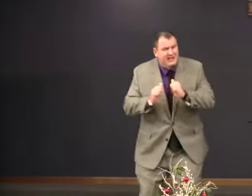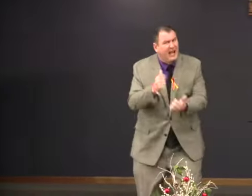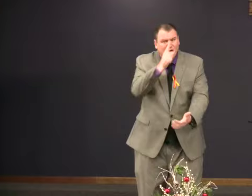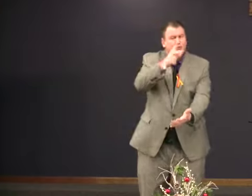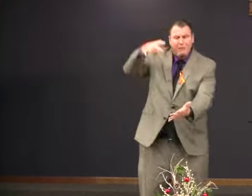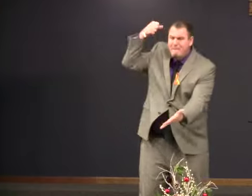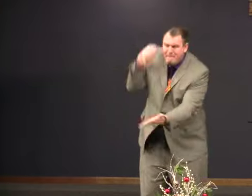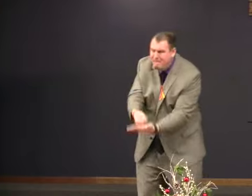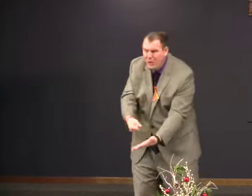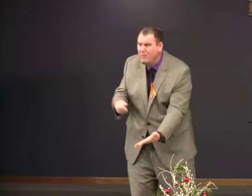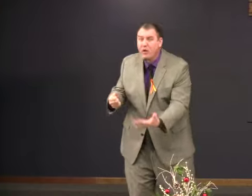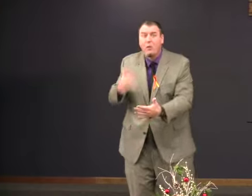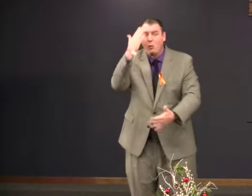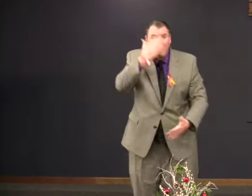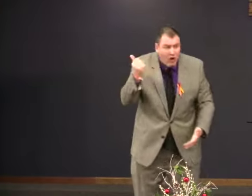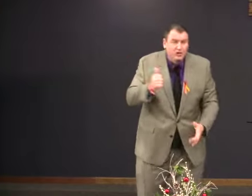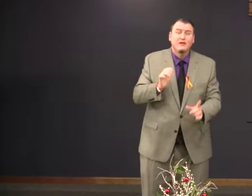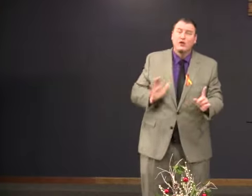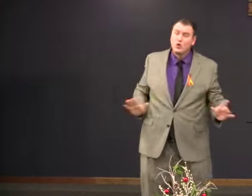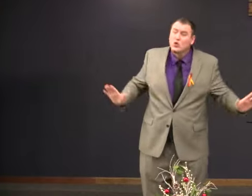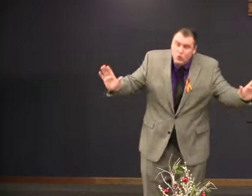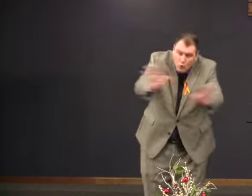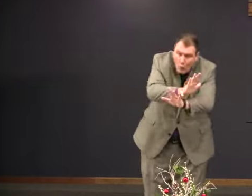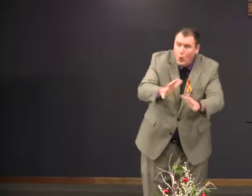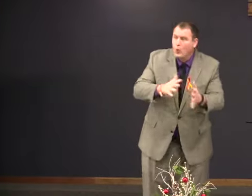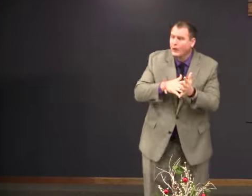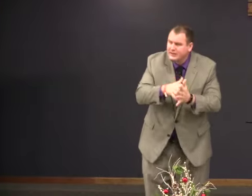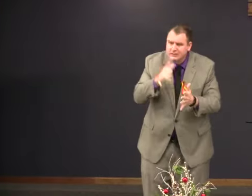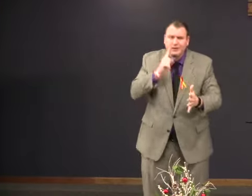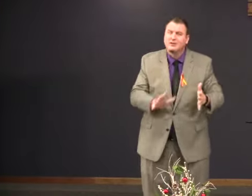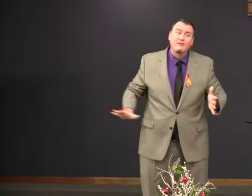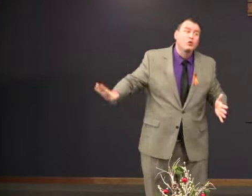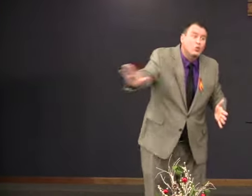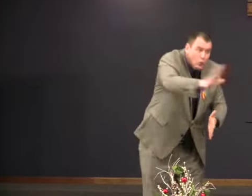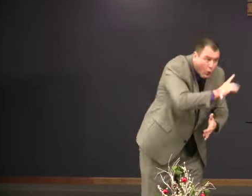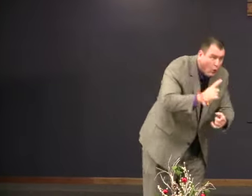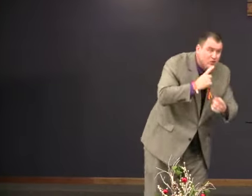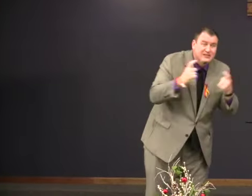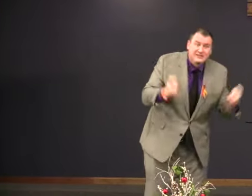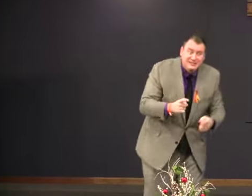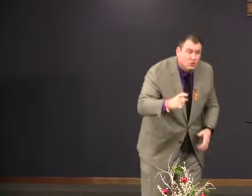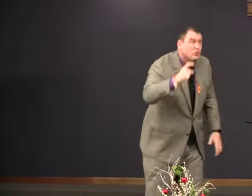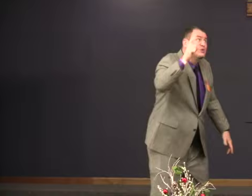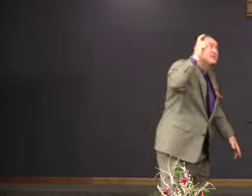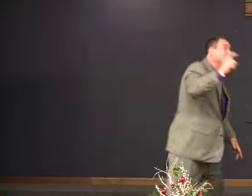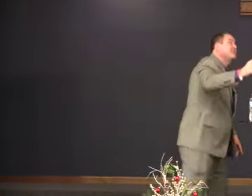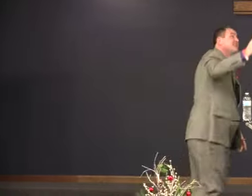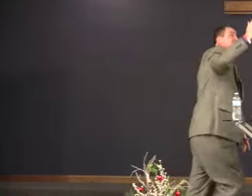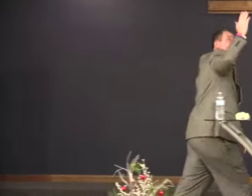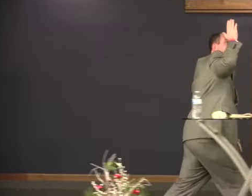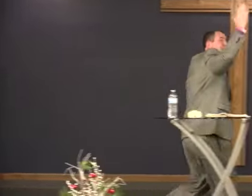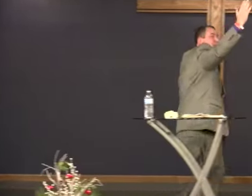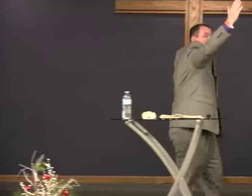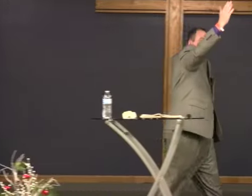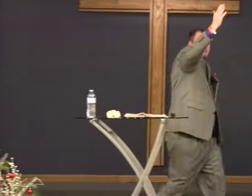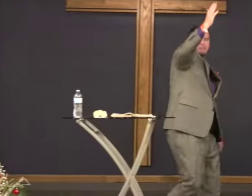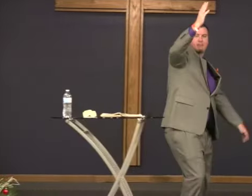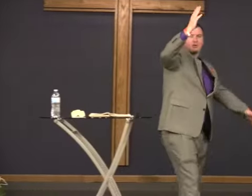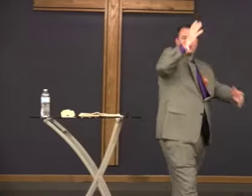How did you get into this mess in the first place? Well, because of your weakness, because of your sin, you need God